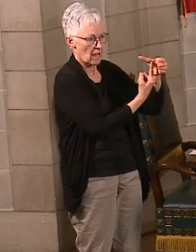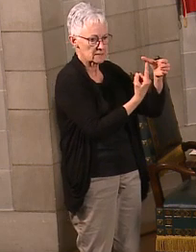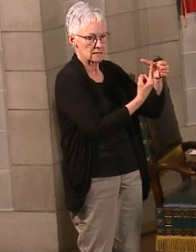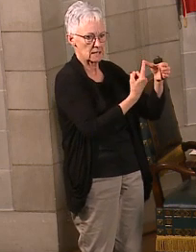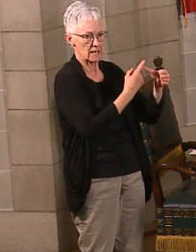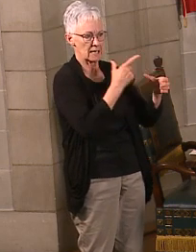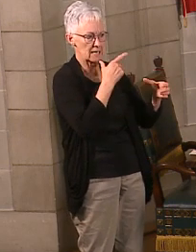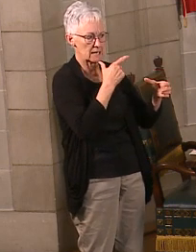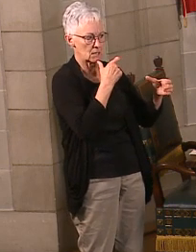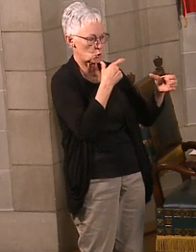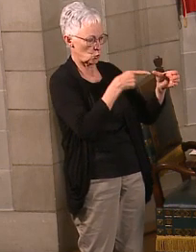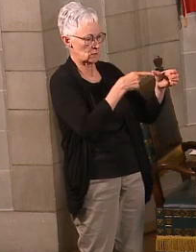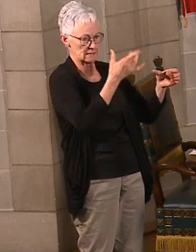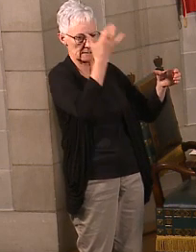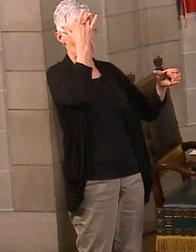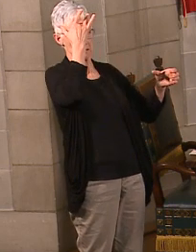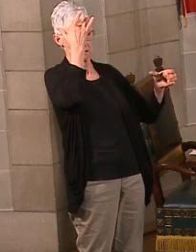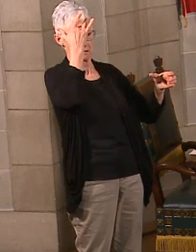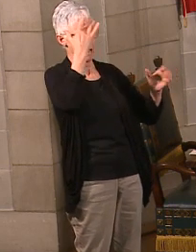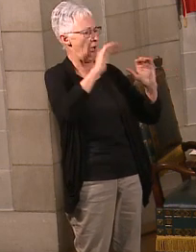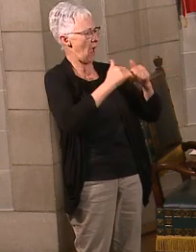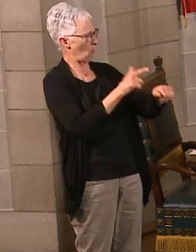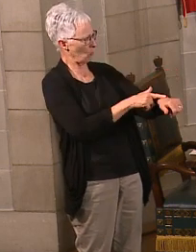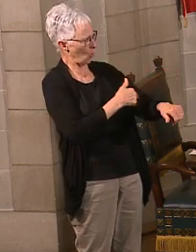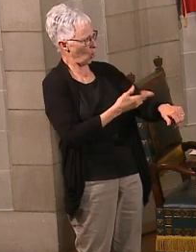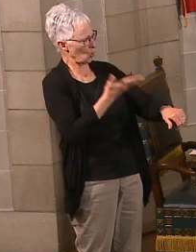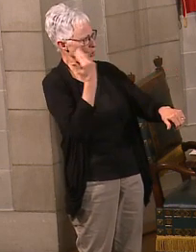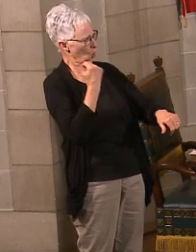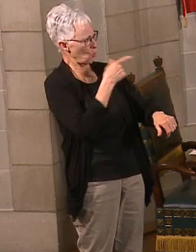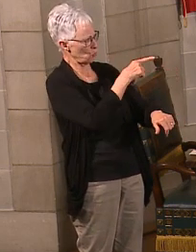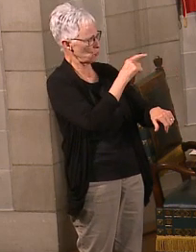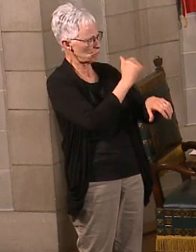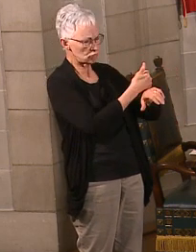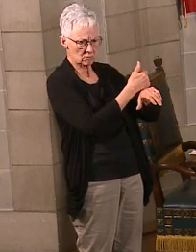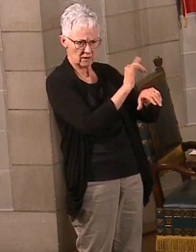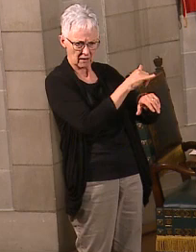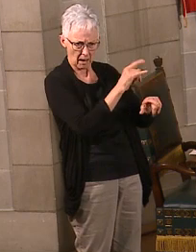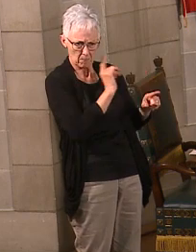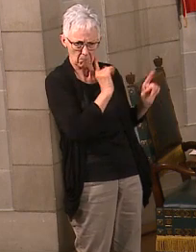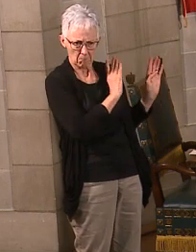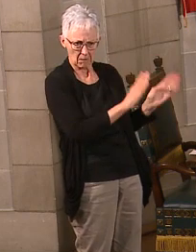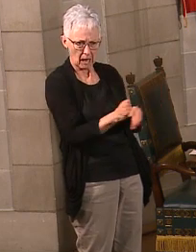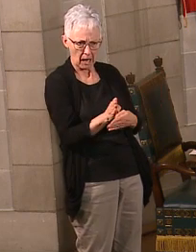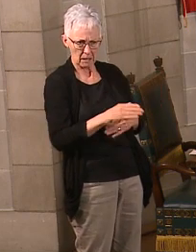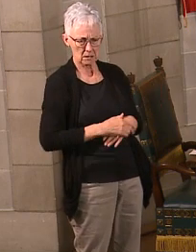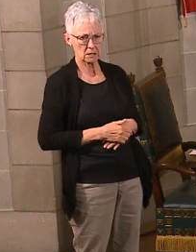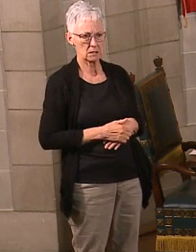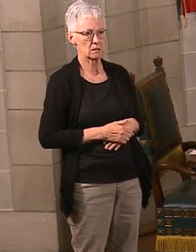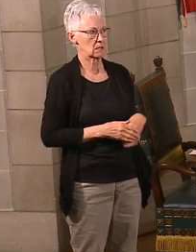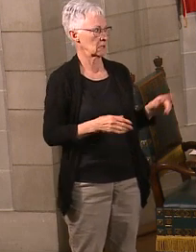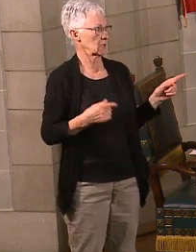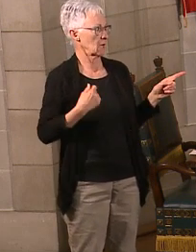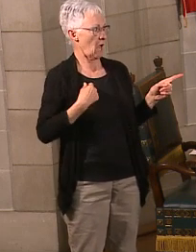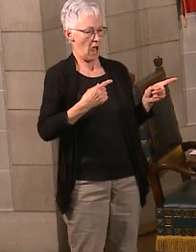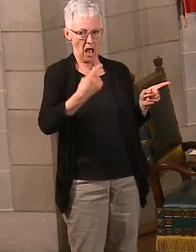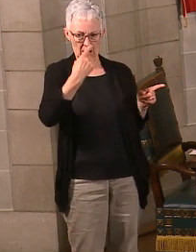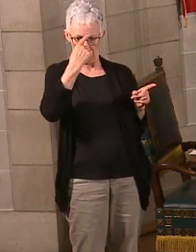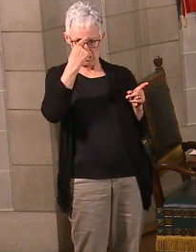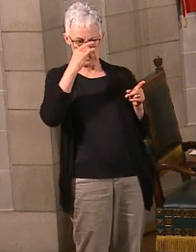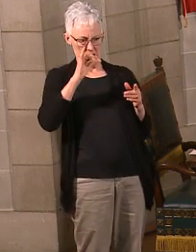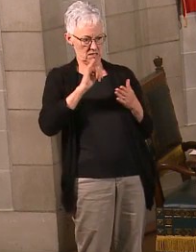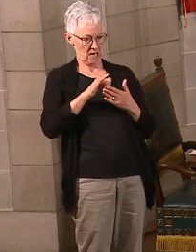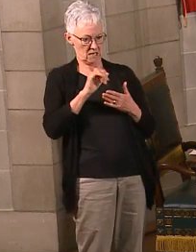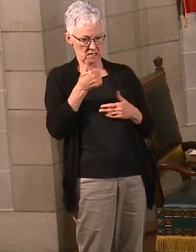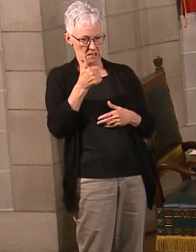Well, in some respects, I'm going to guess 10 years ago, roughly, when the first version of the pandemic plan was put together.